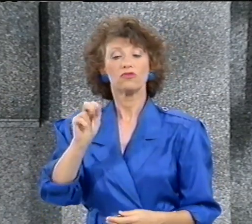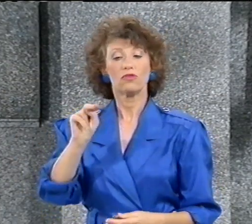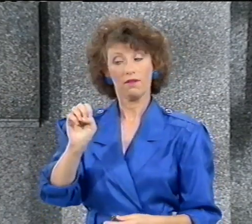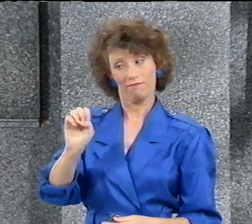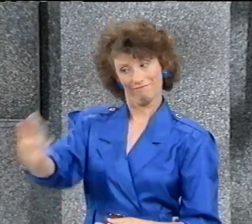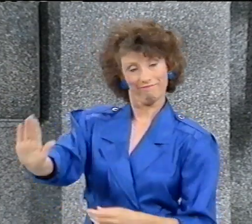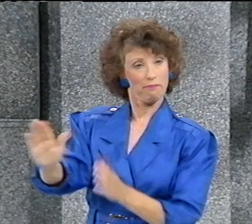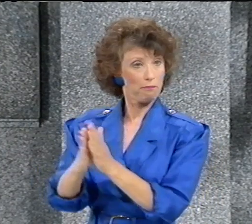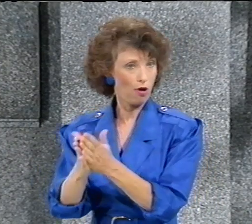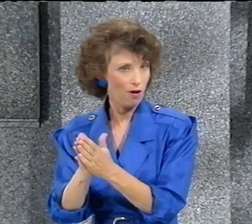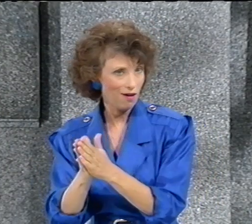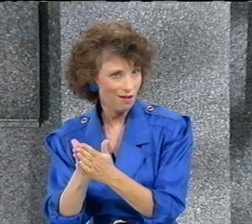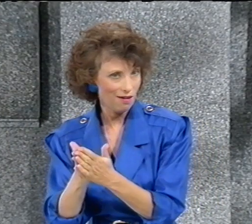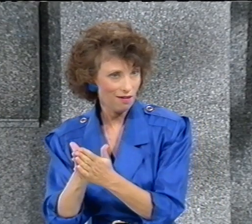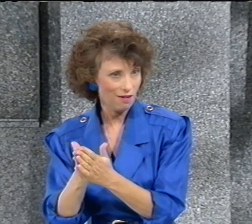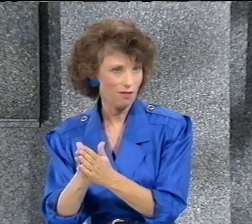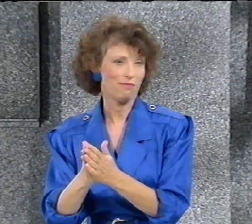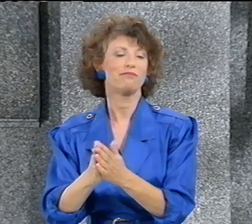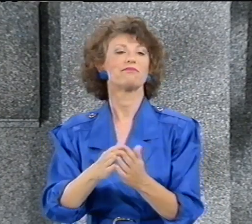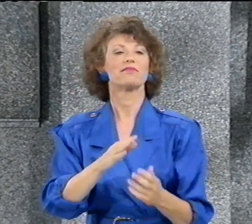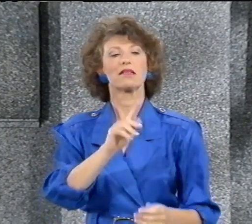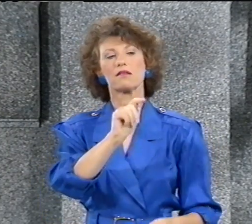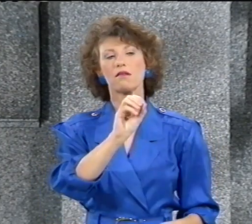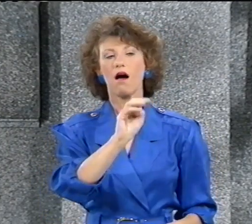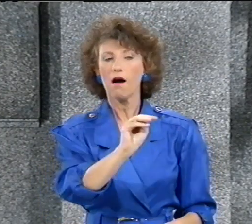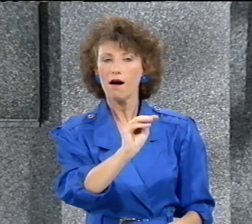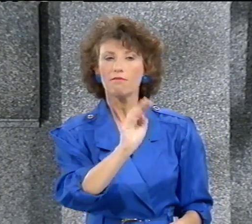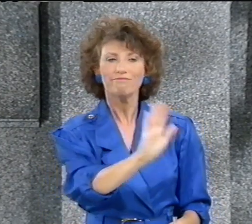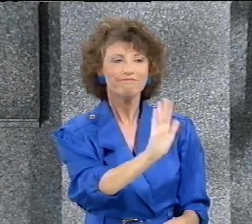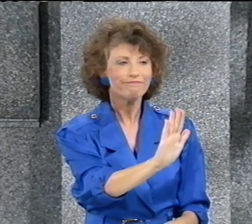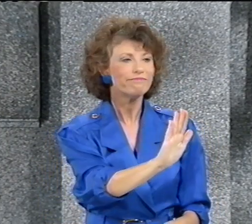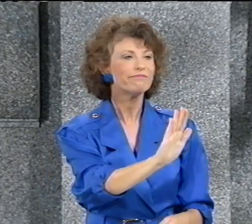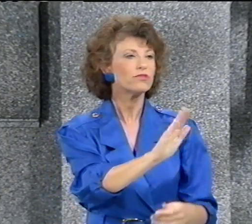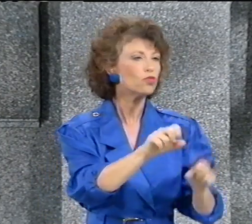birthday, Jane's book, Tom's shoes.